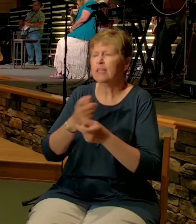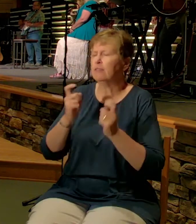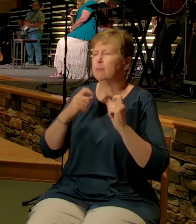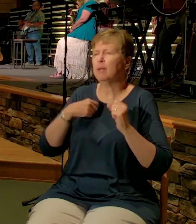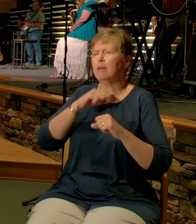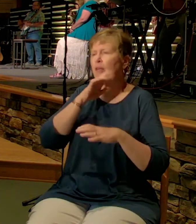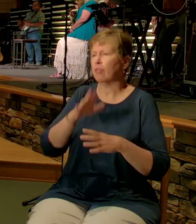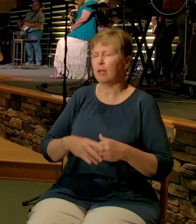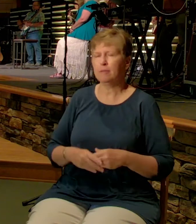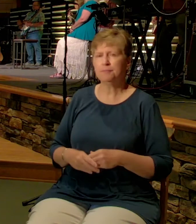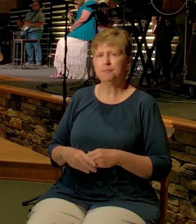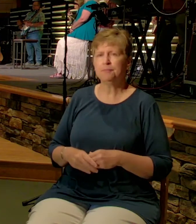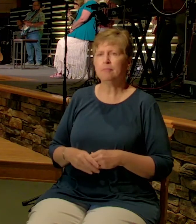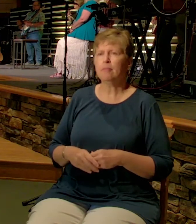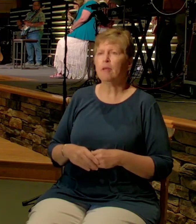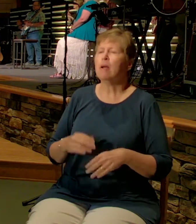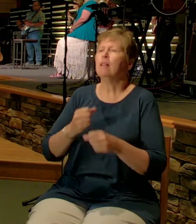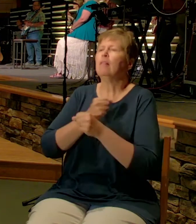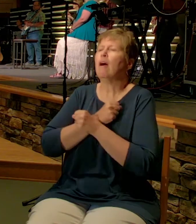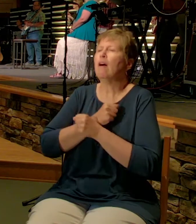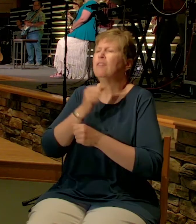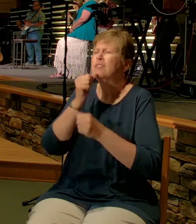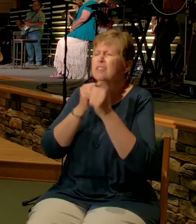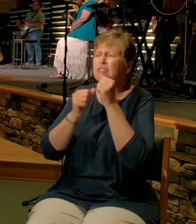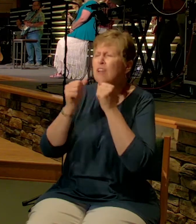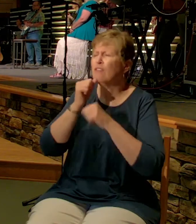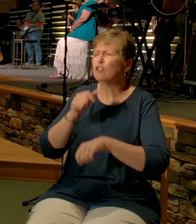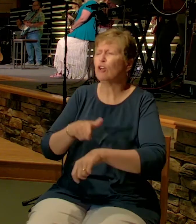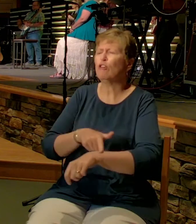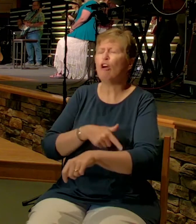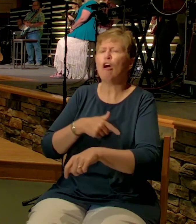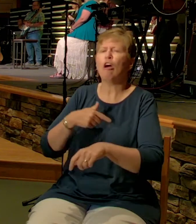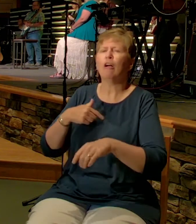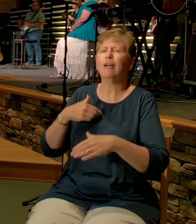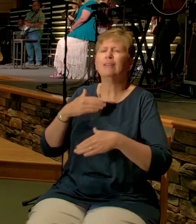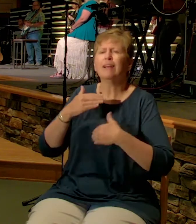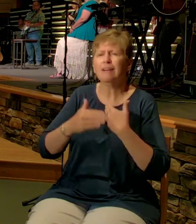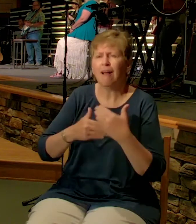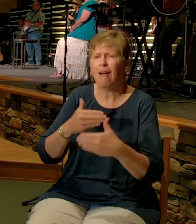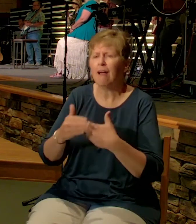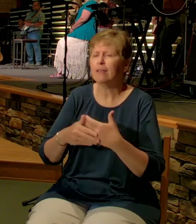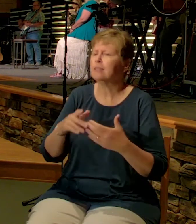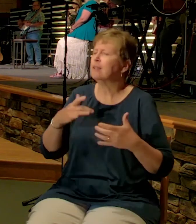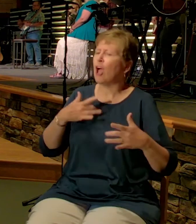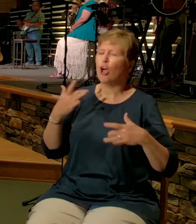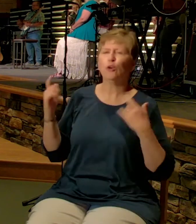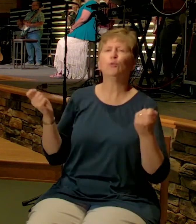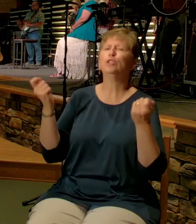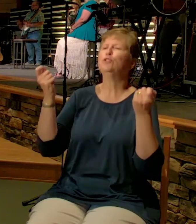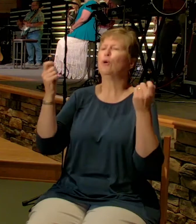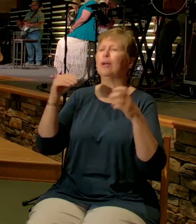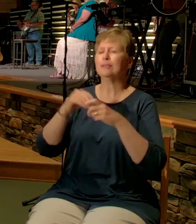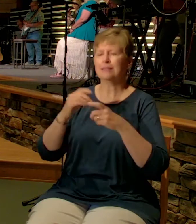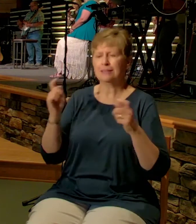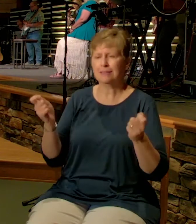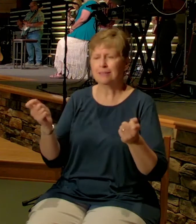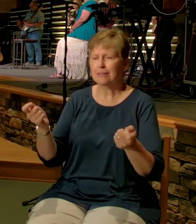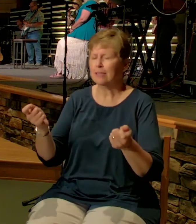Love suffers long and is kind. It does not rejoice in sin, but rejoices in the